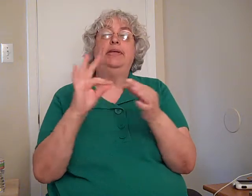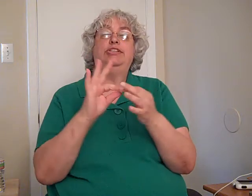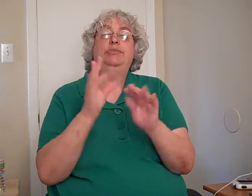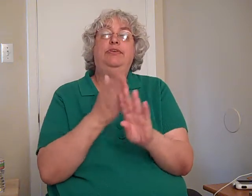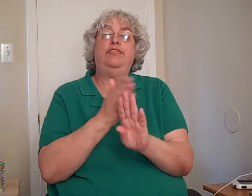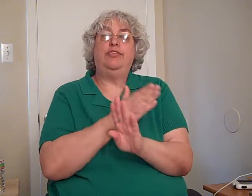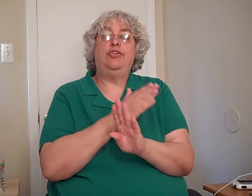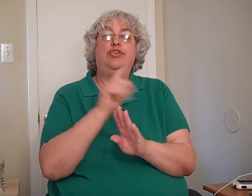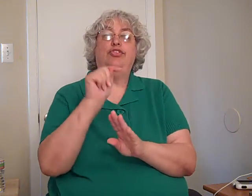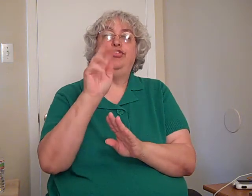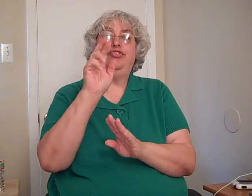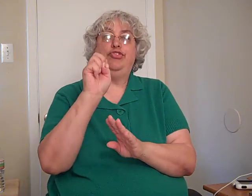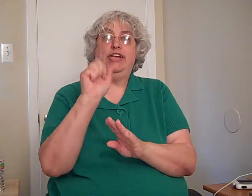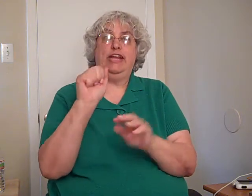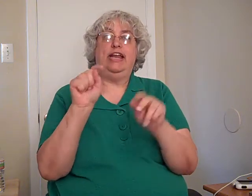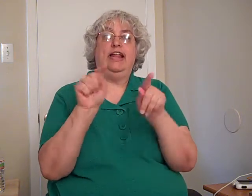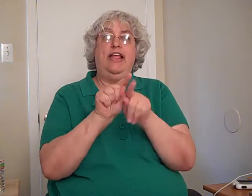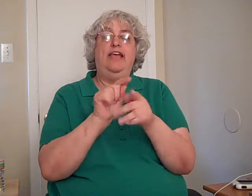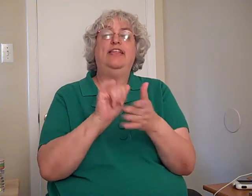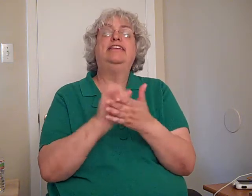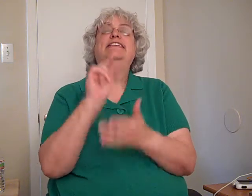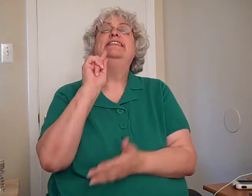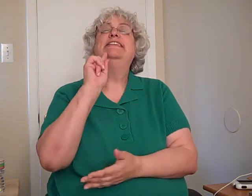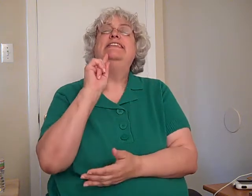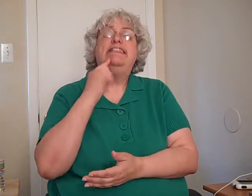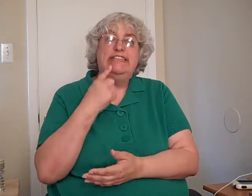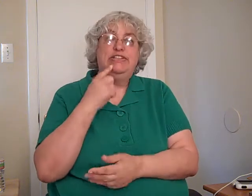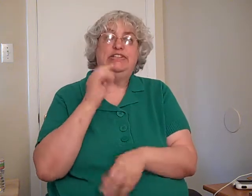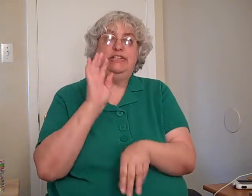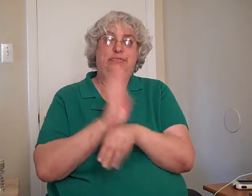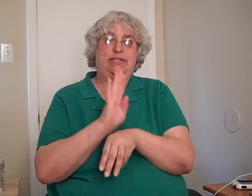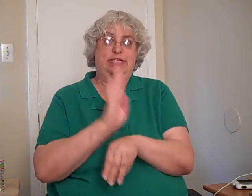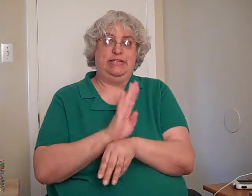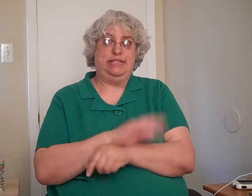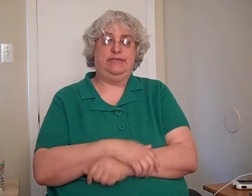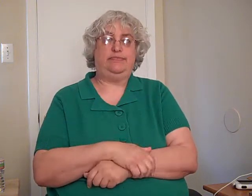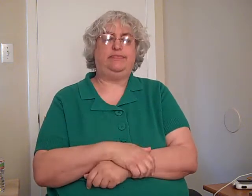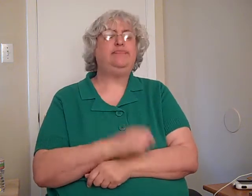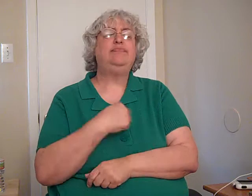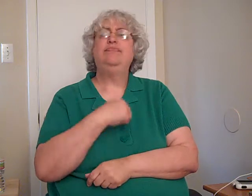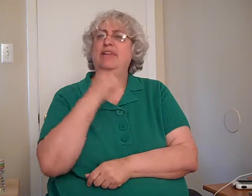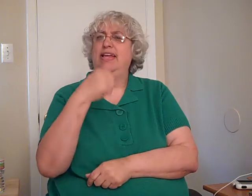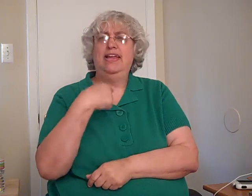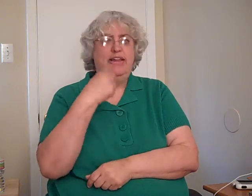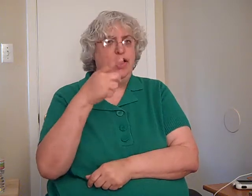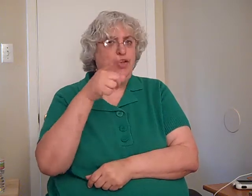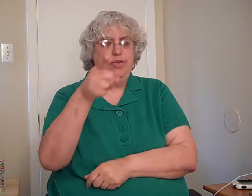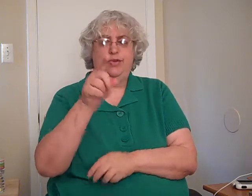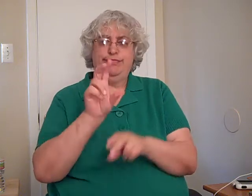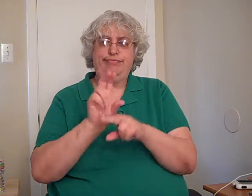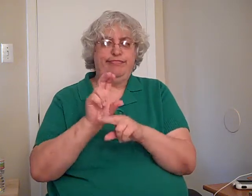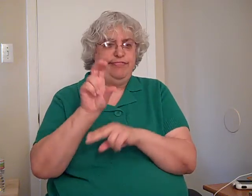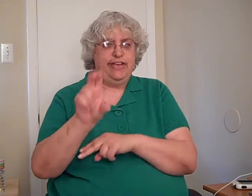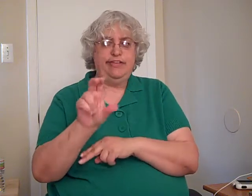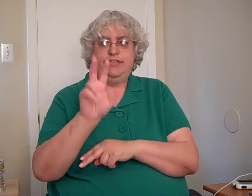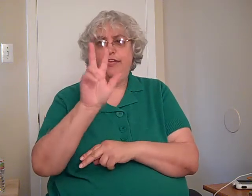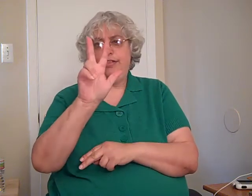treat this like a serious business. Now, I'm not telling you to go out and invest $200 to $300